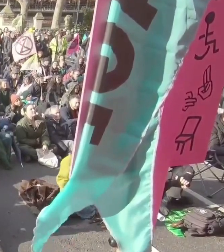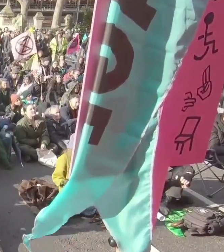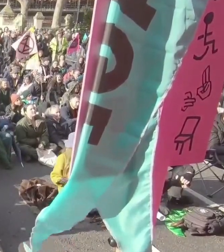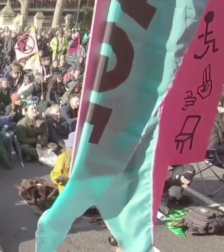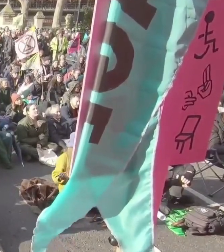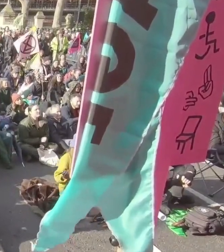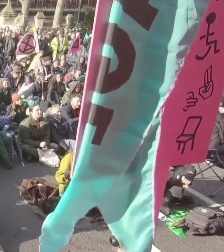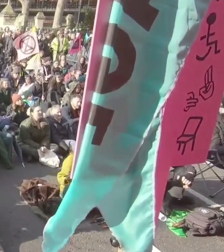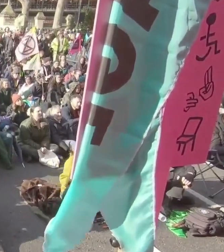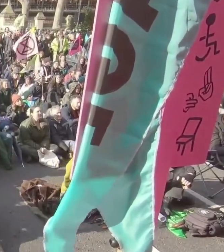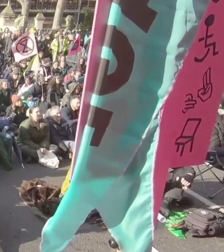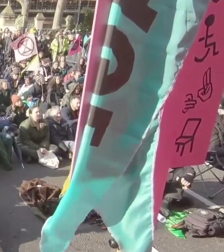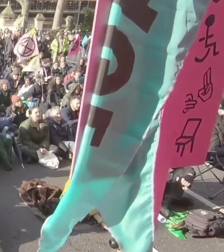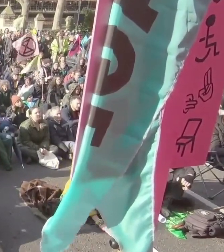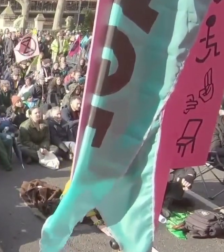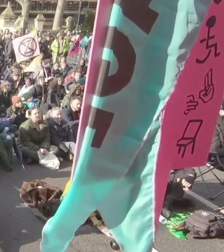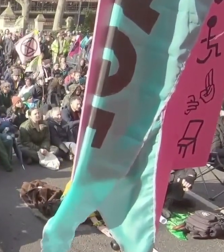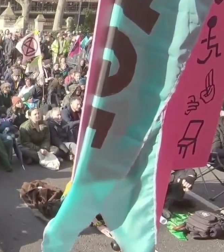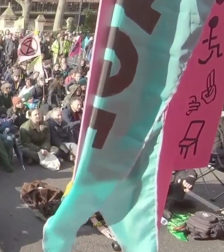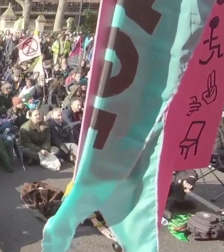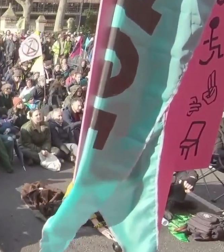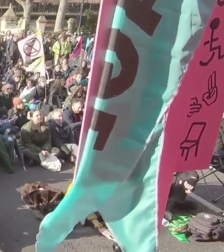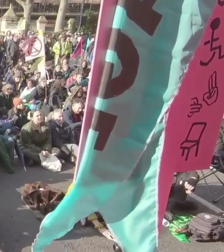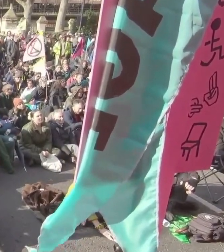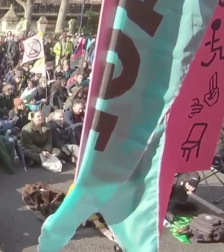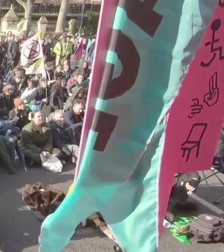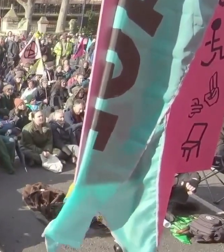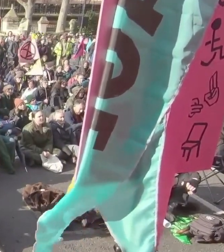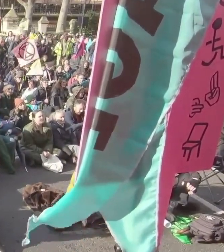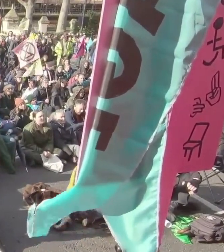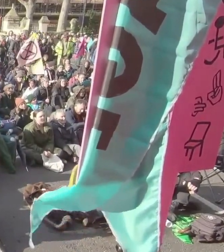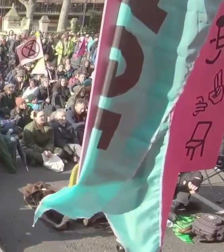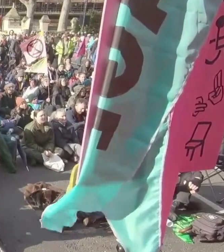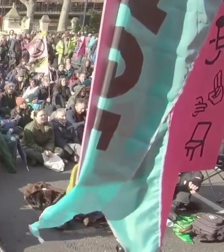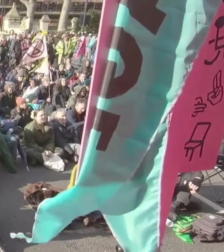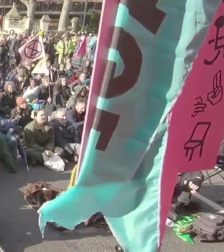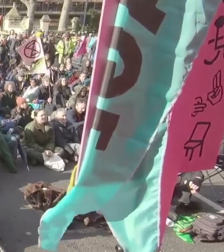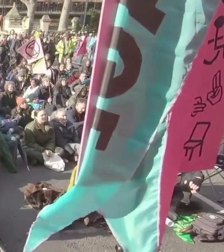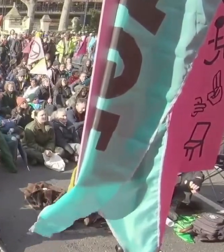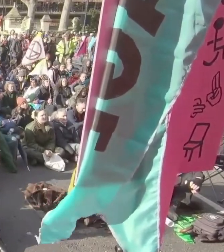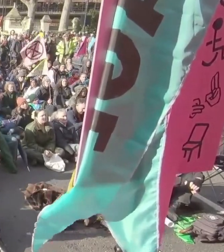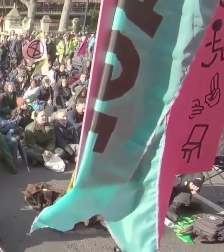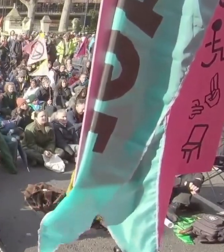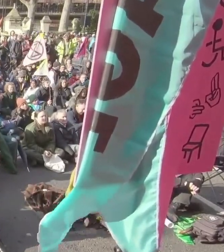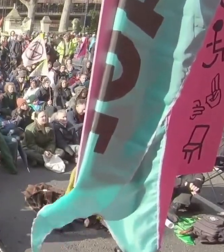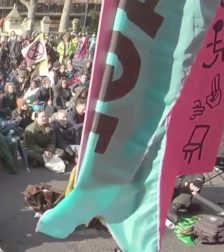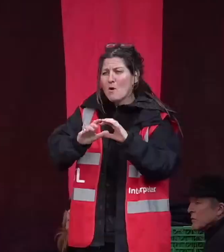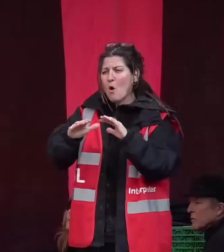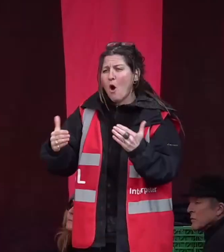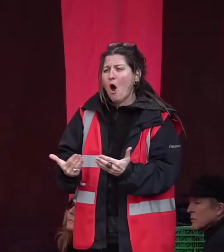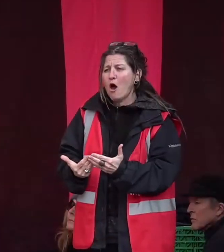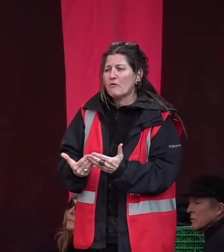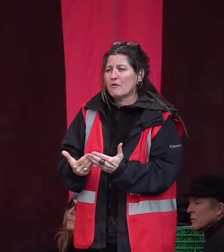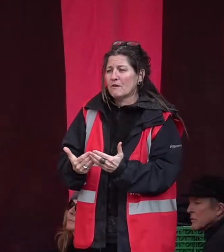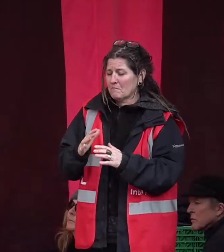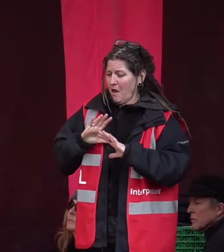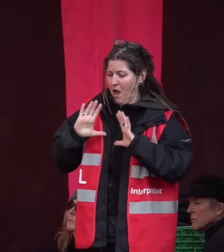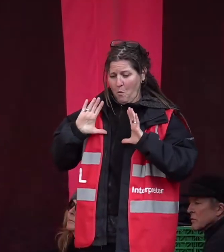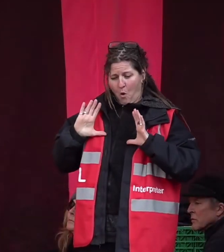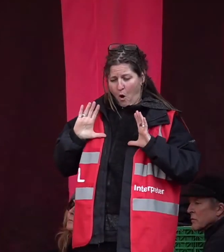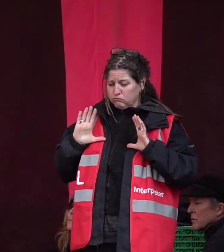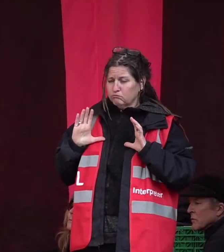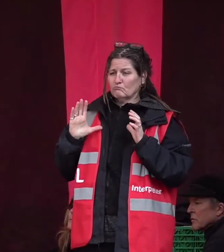in 2023 means death for many of the most vulnerable on Earth. I will not be complicit in